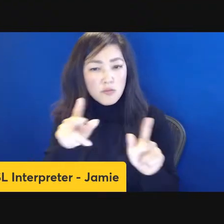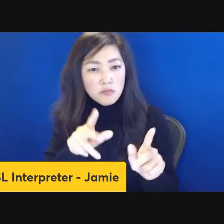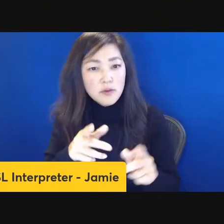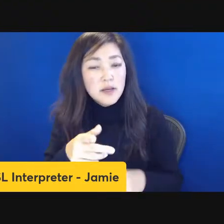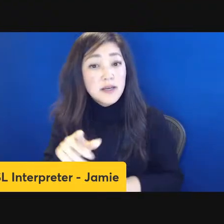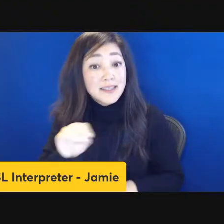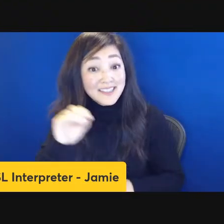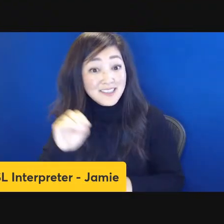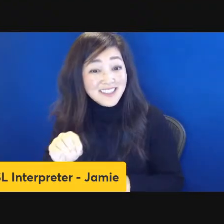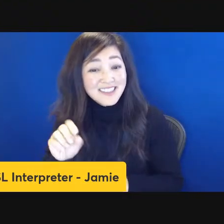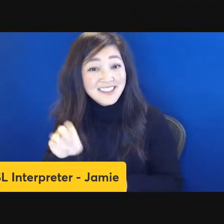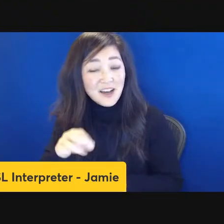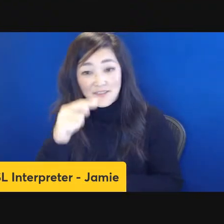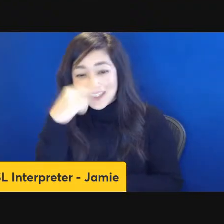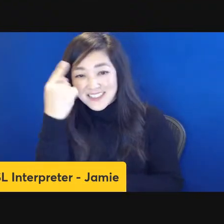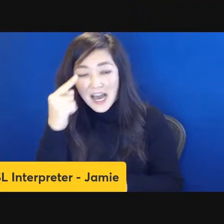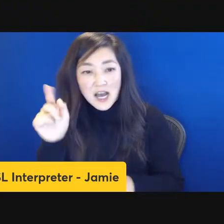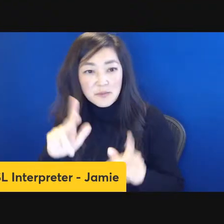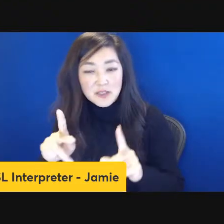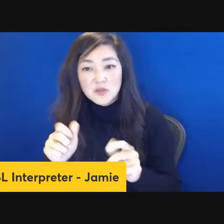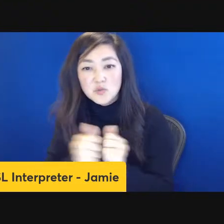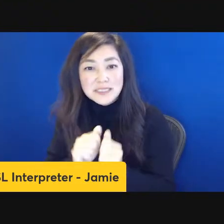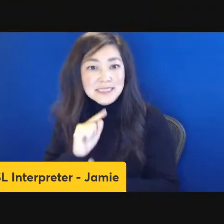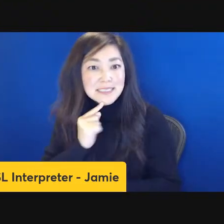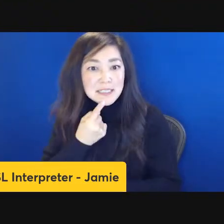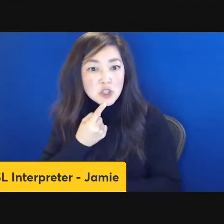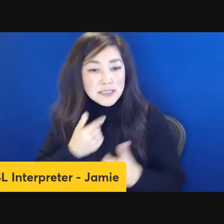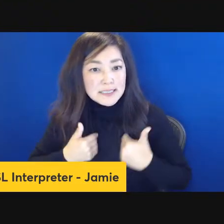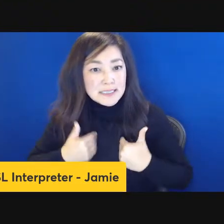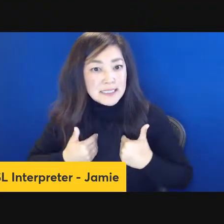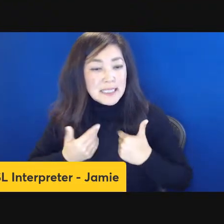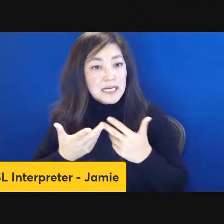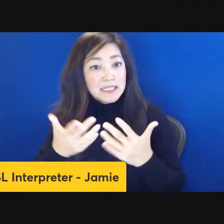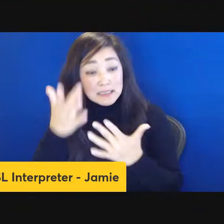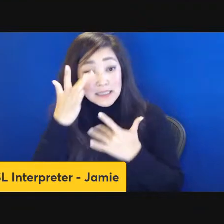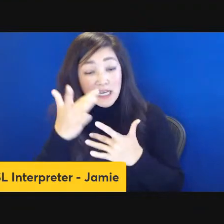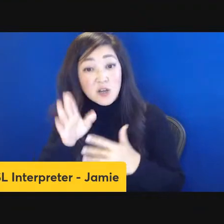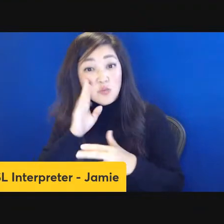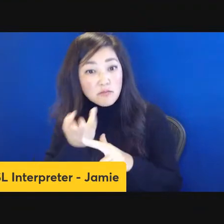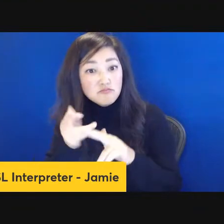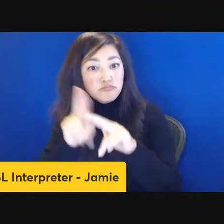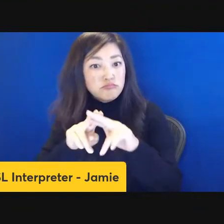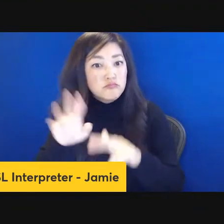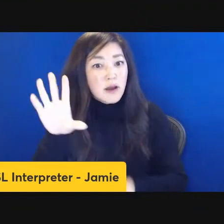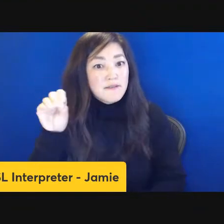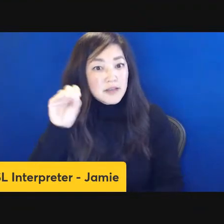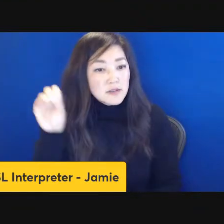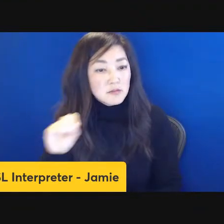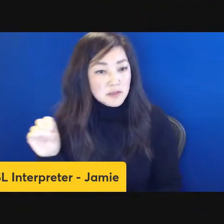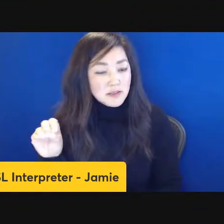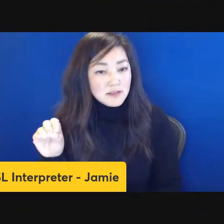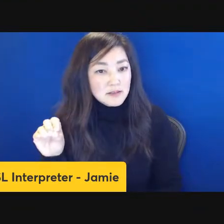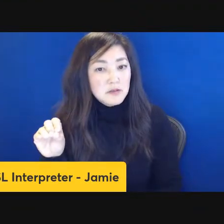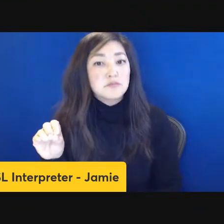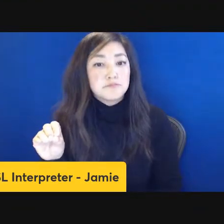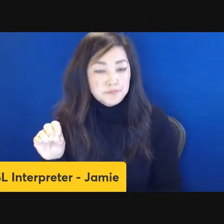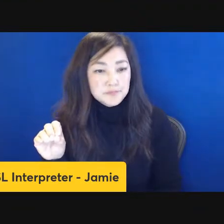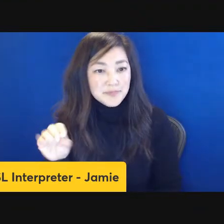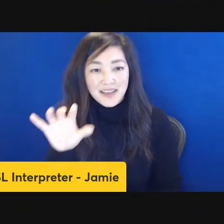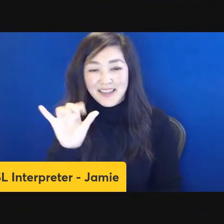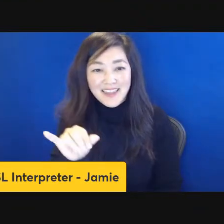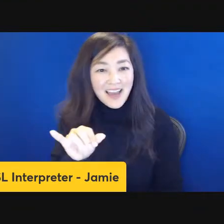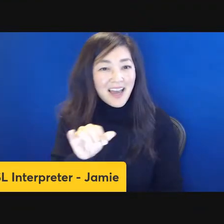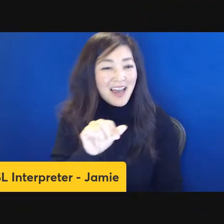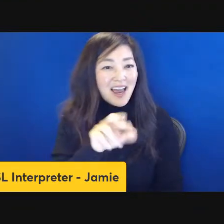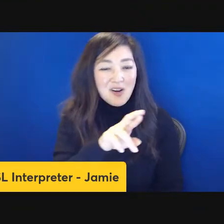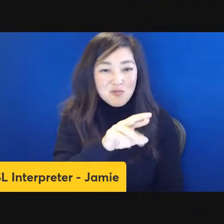receive a diagnosis of severe lung disease would rise by 50%. Because these race and ethnic